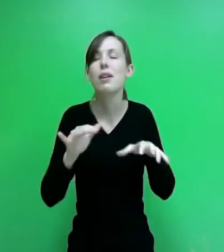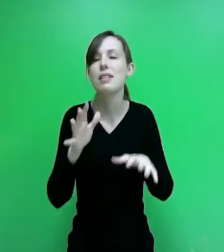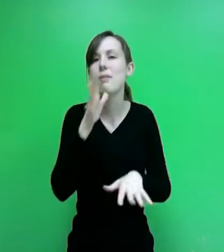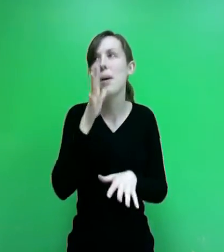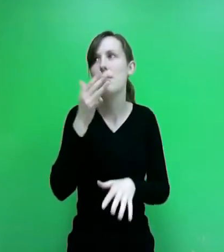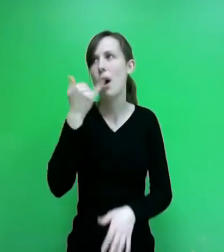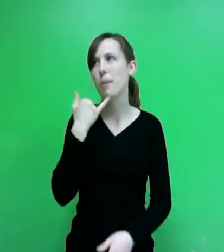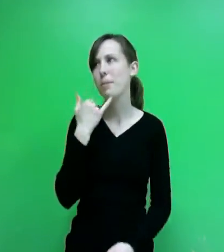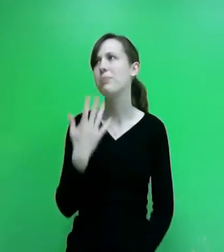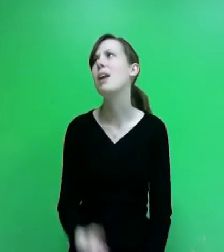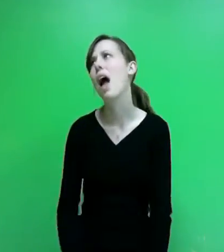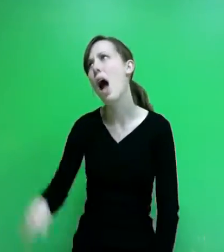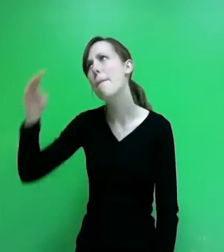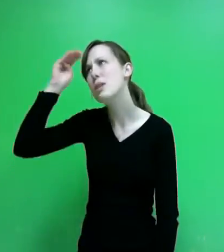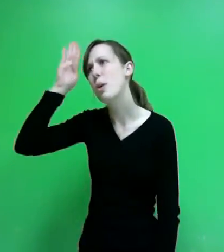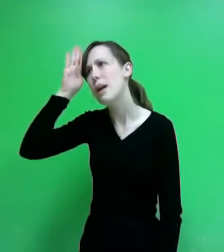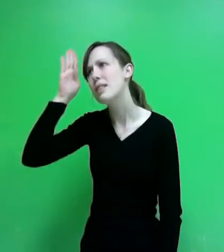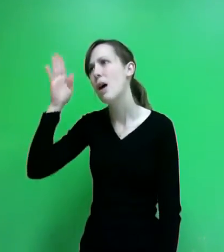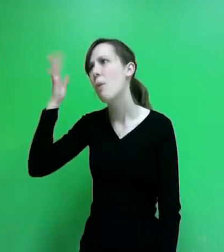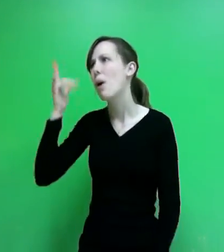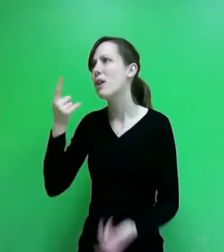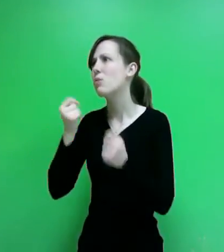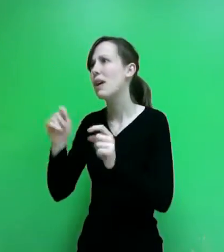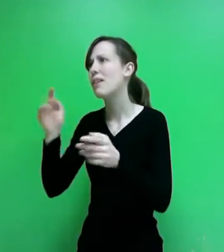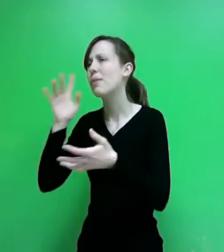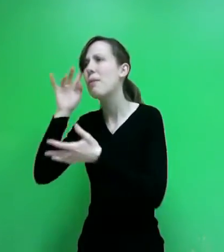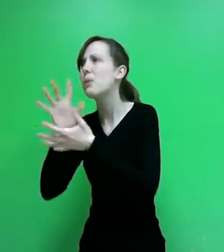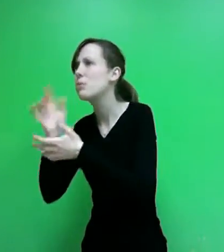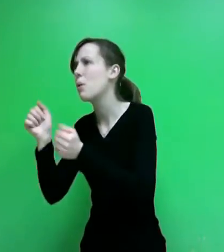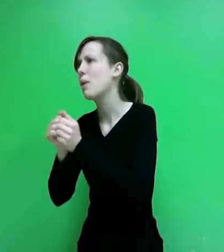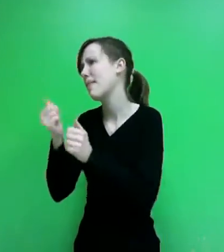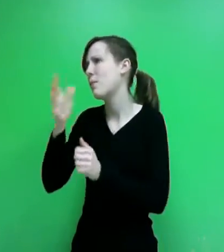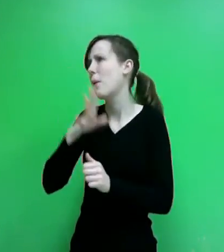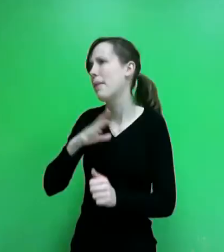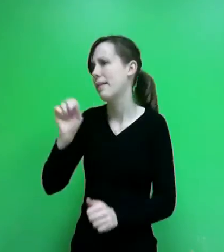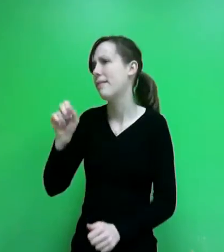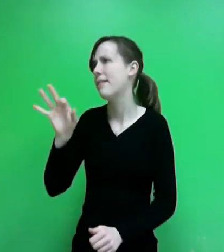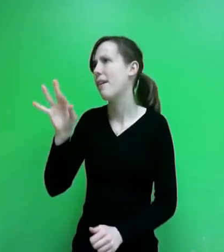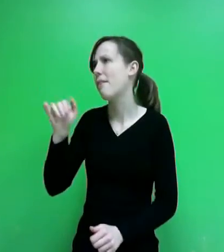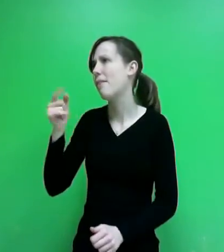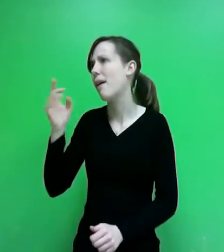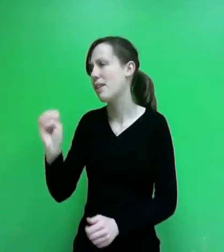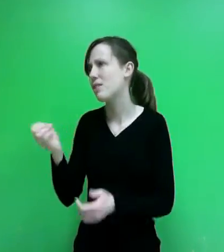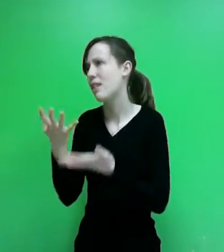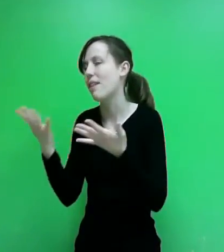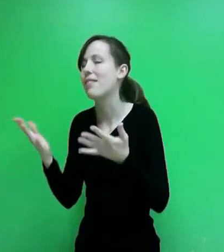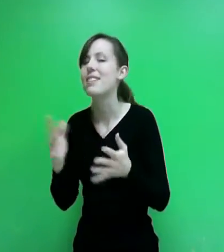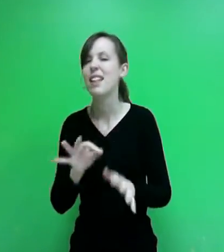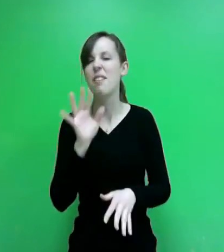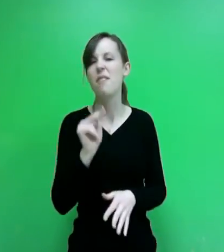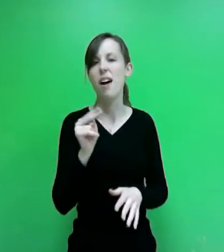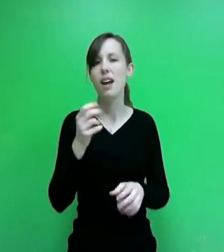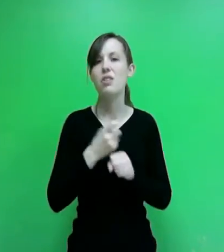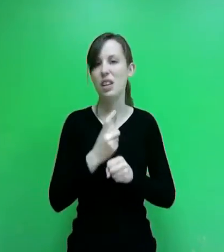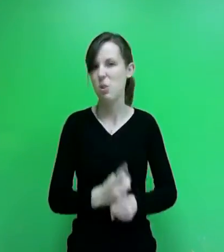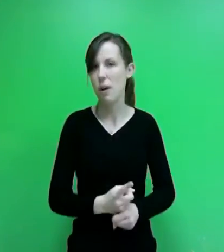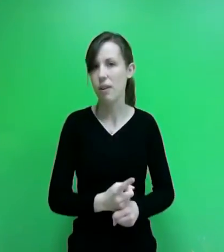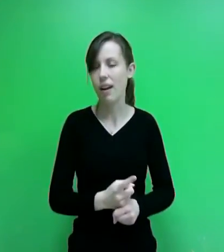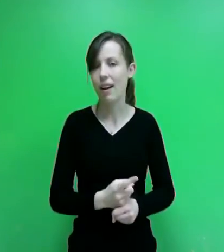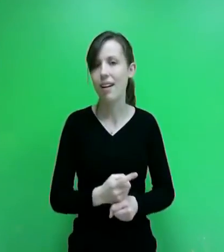Bazem, how come you're trying to confuse me with this women's suffrage stuff? So it's a lot of fun. I like to do it every year. So again, suffrage is